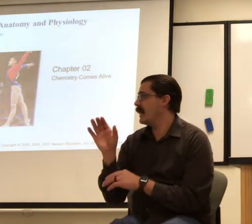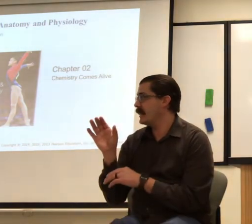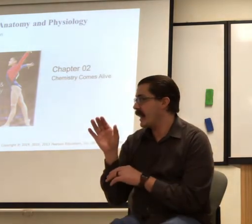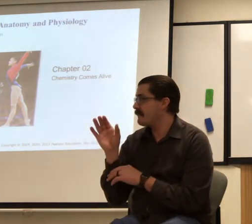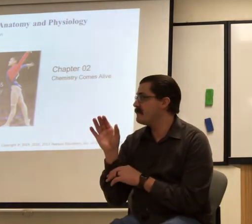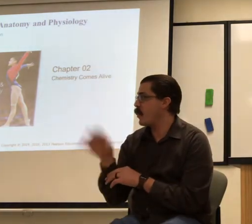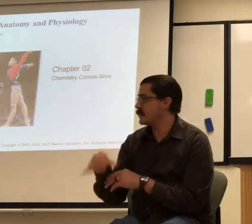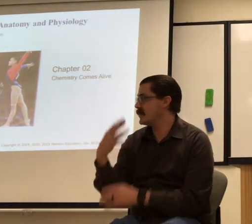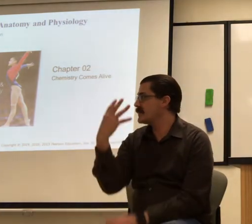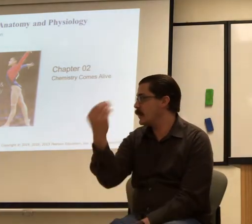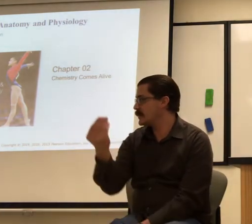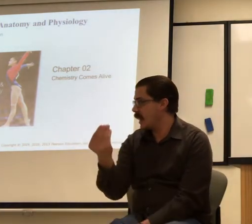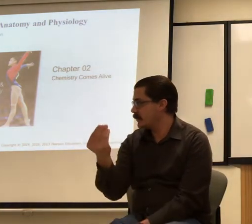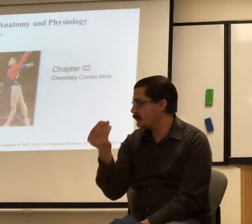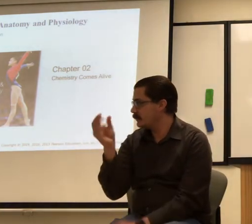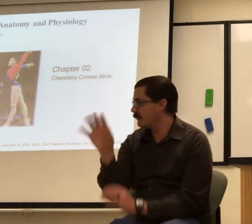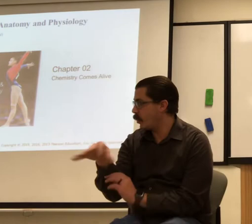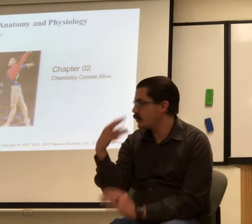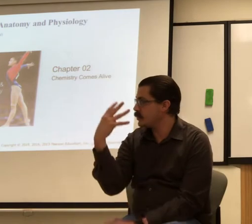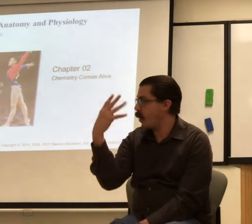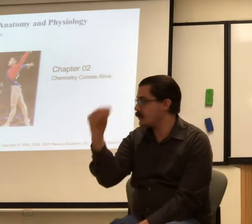We're going to continue on here.